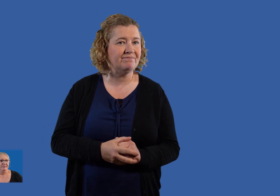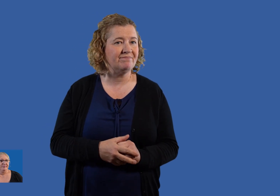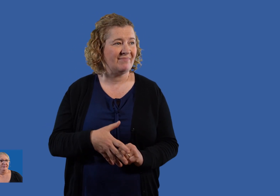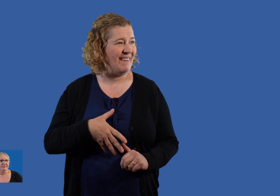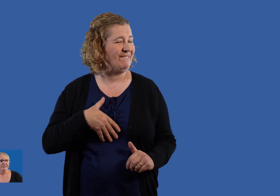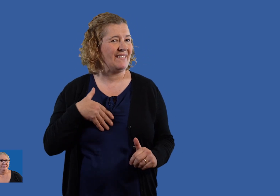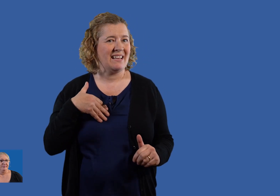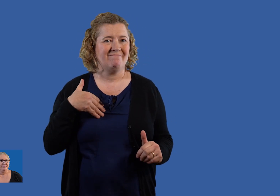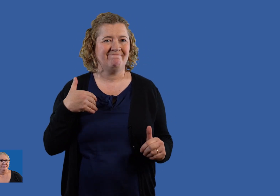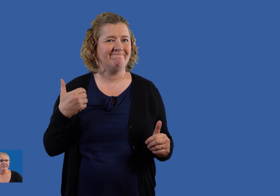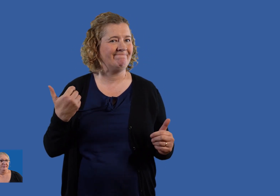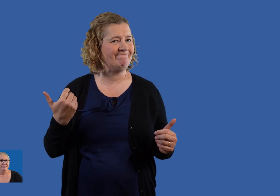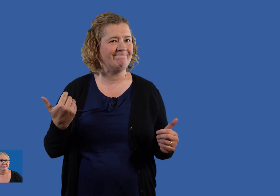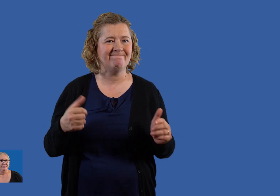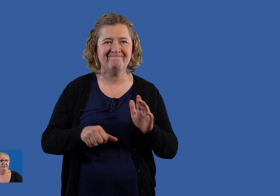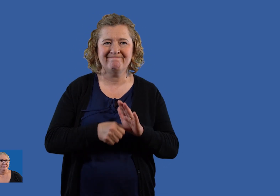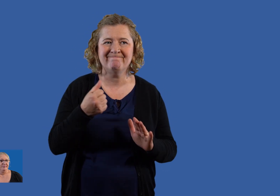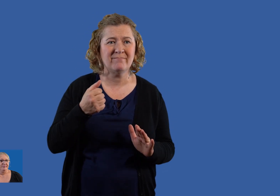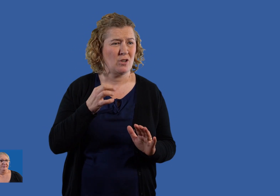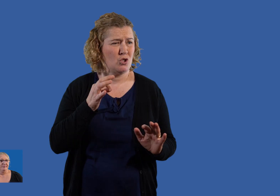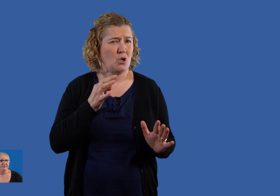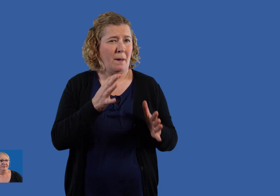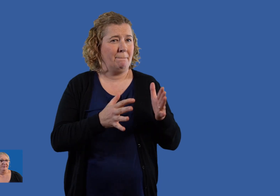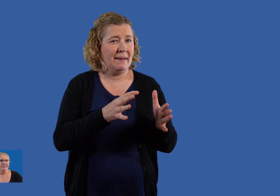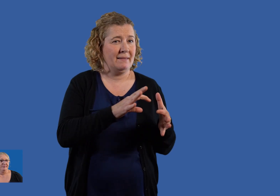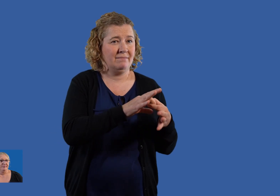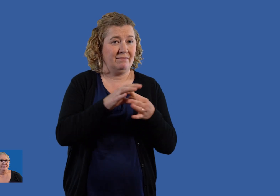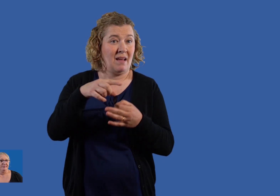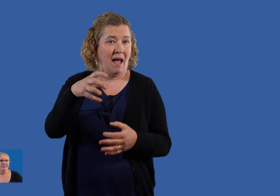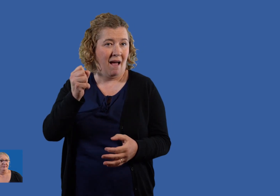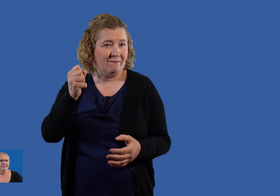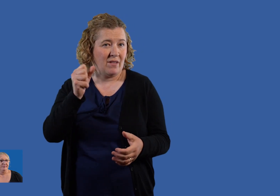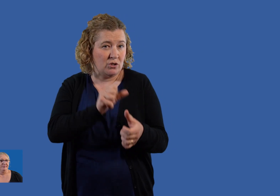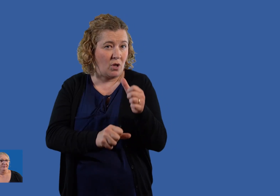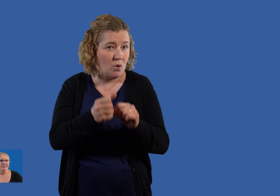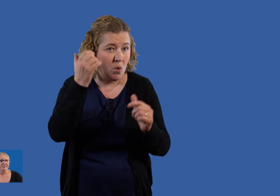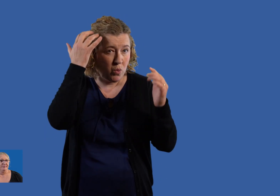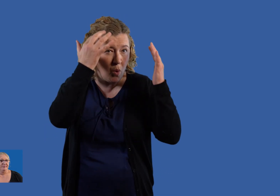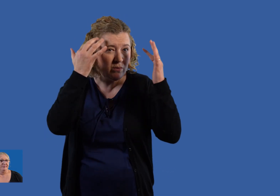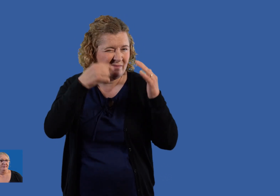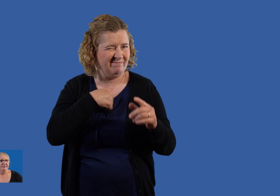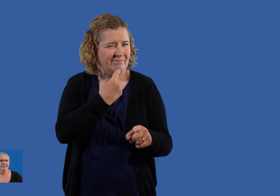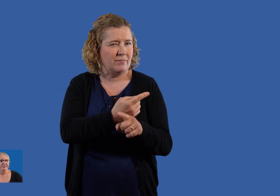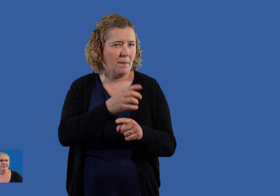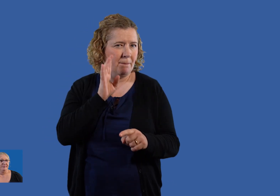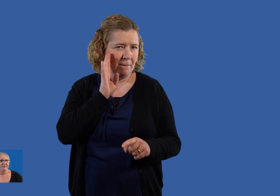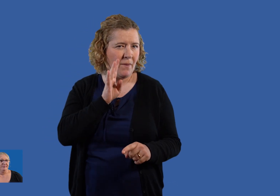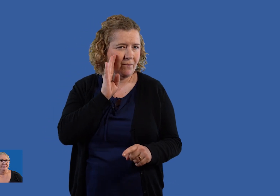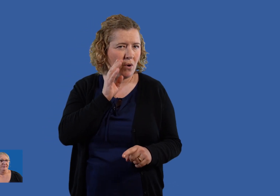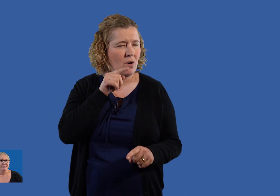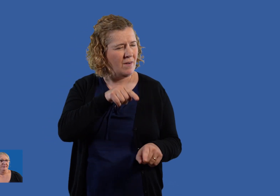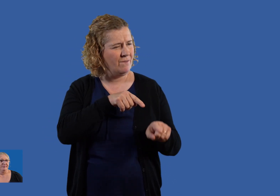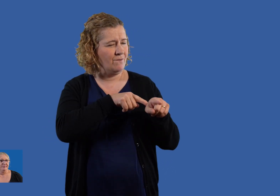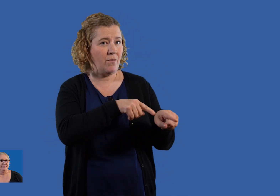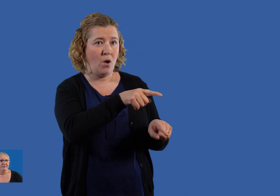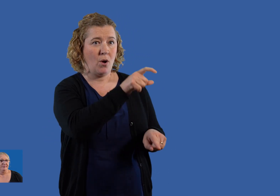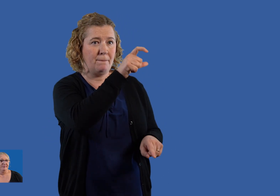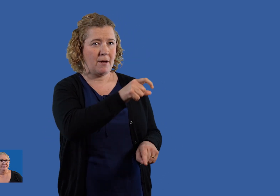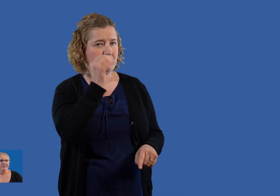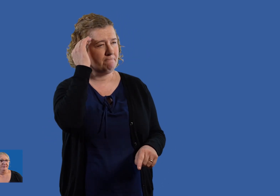depressive disorder. Feeling hopeless does not normally lead to suicidal thoughts, as mentioned before. It